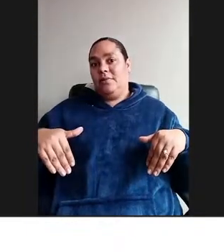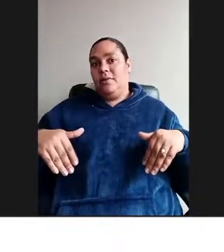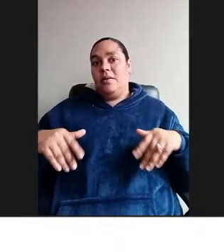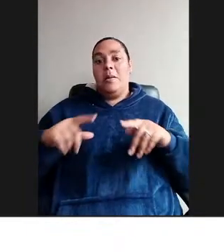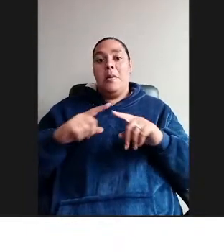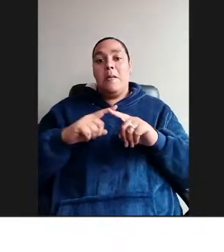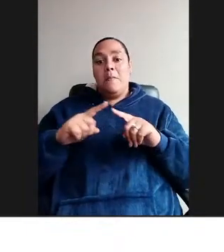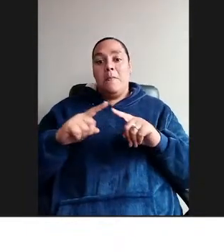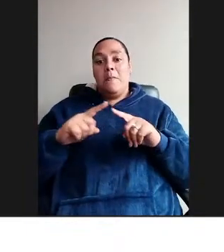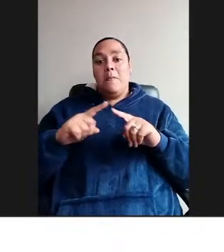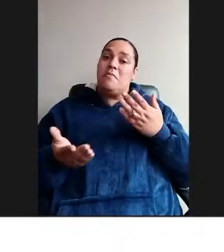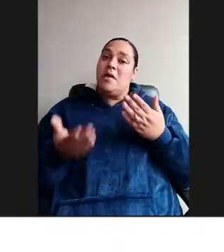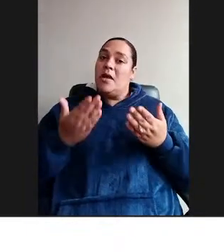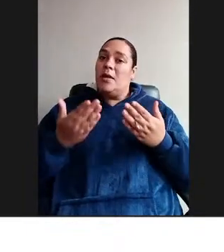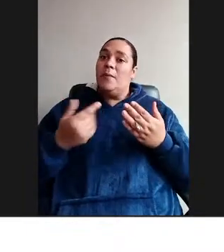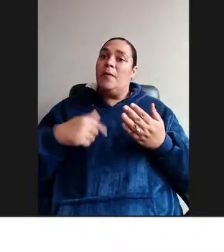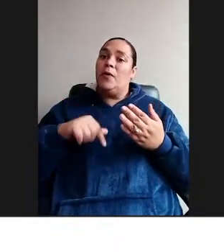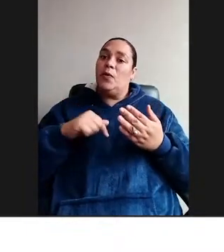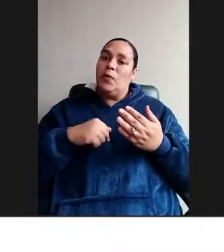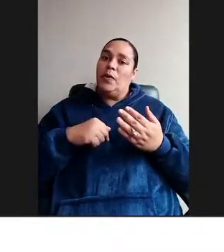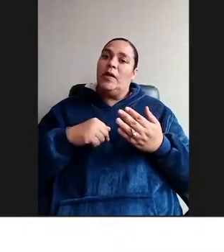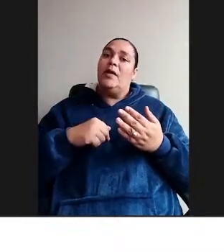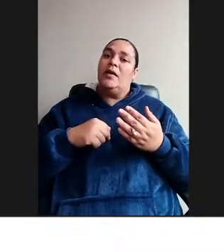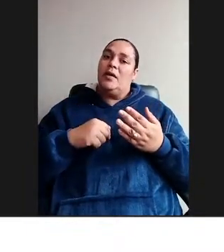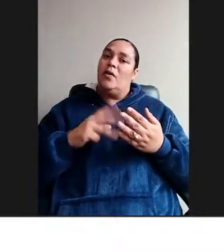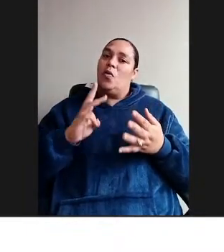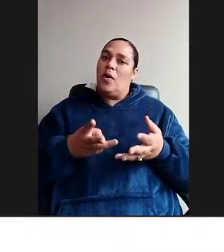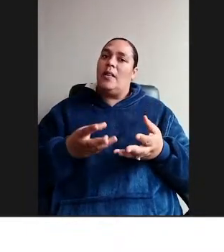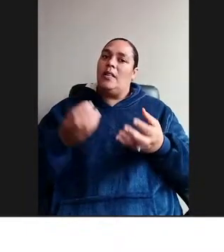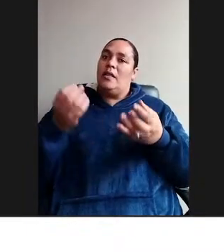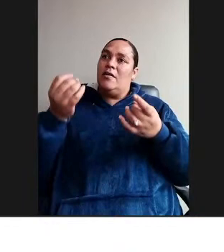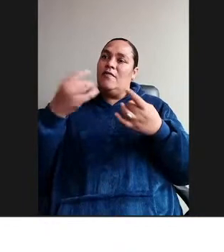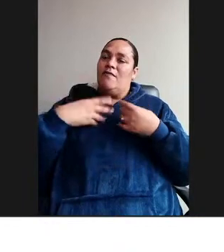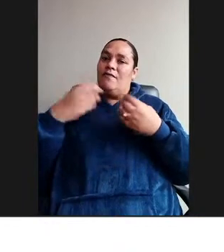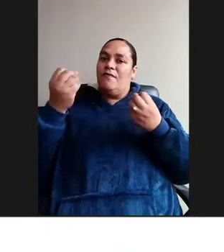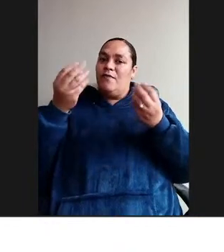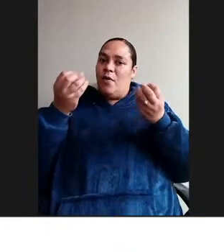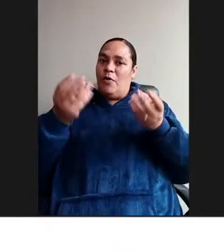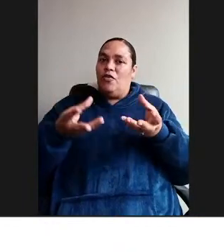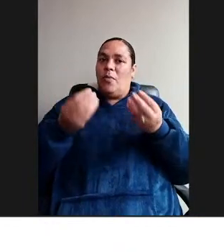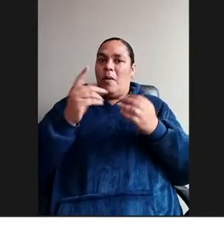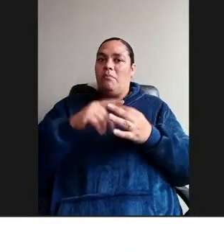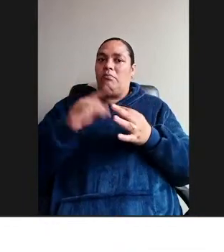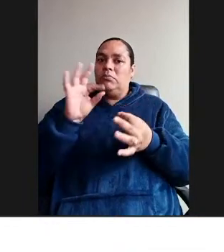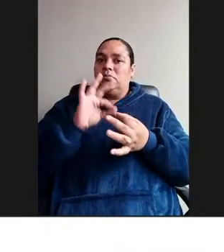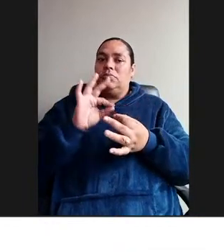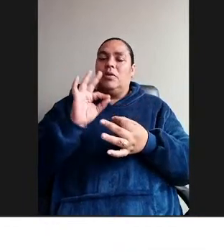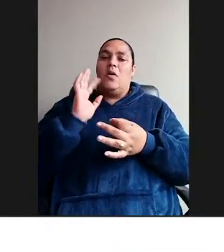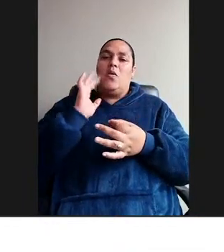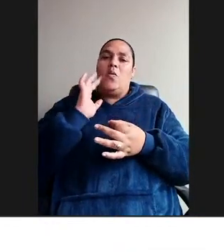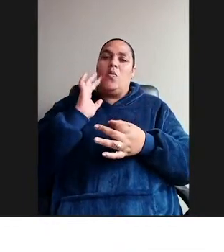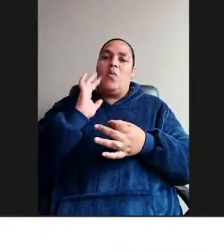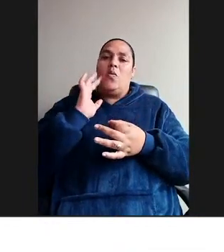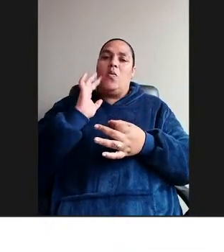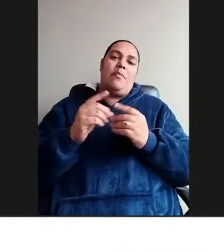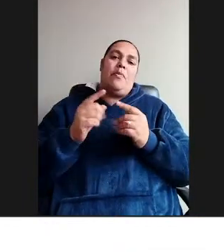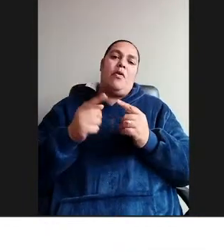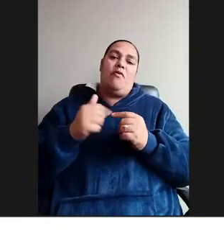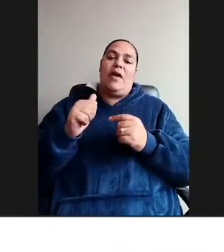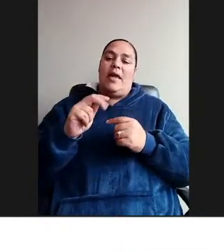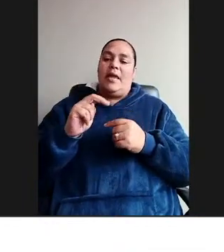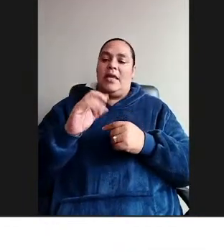we would get an information, particularly when it comes to members of the ANC who have